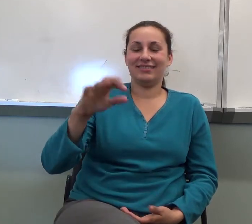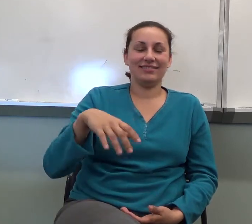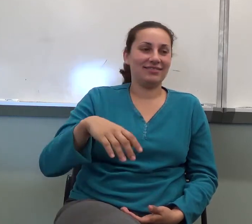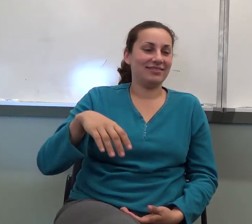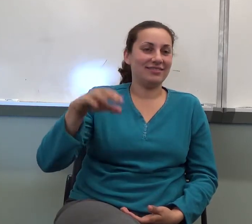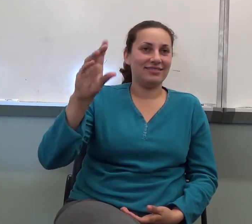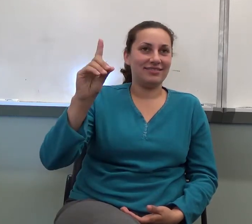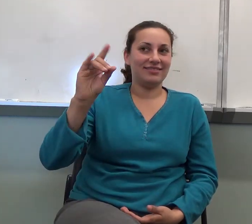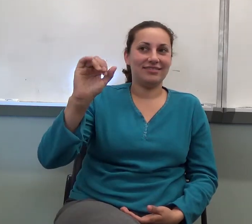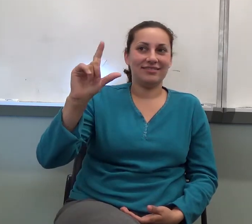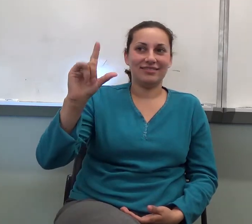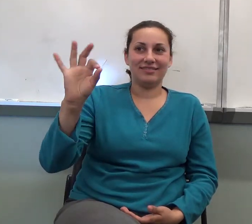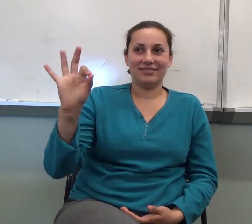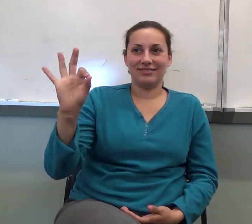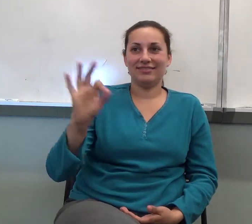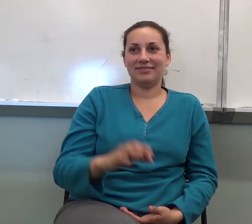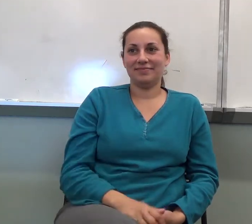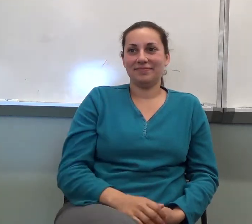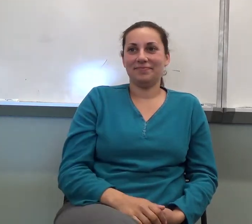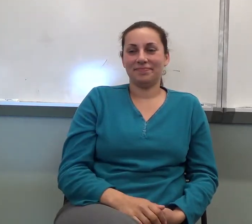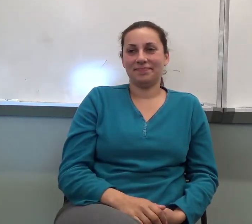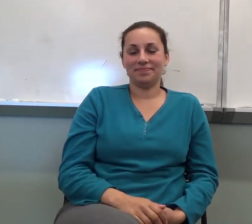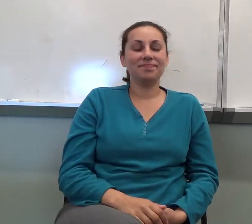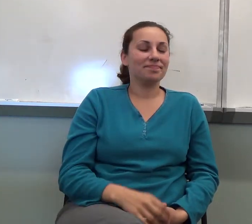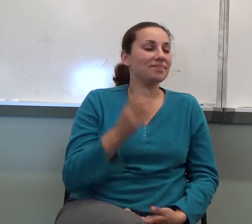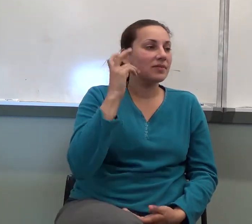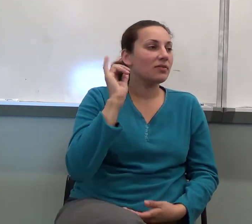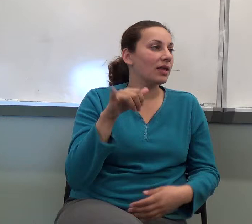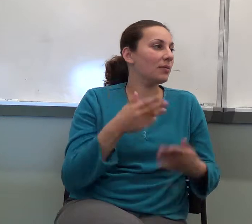all, let's, a